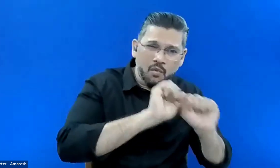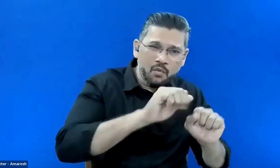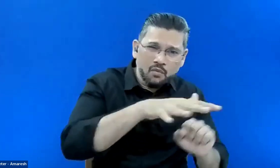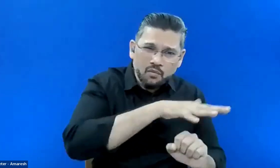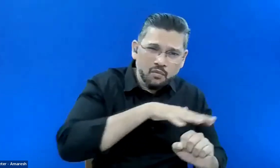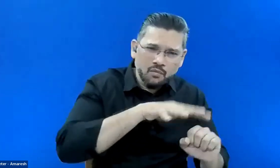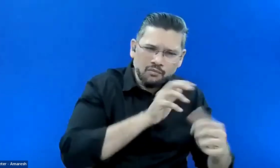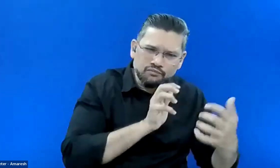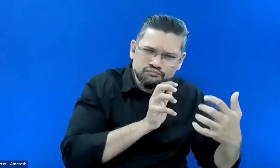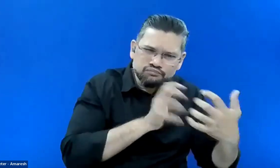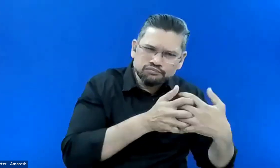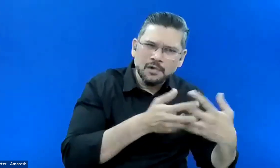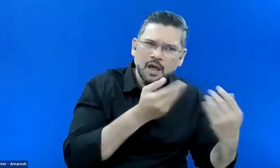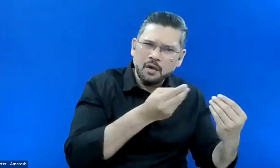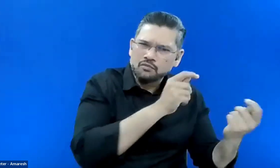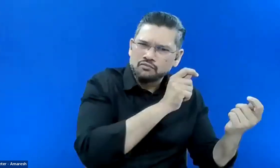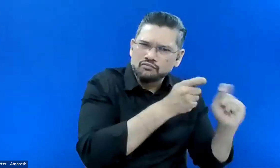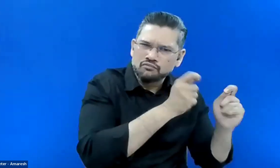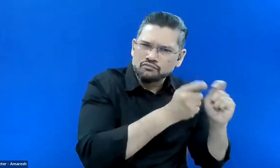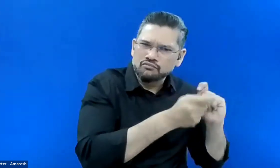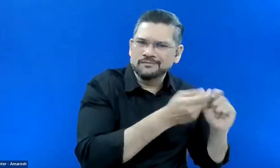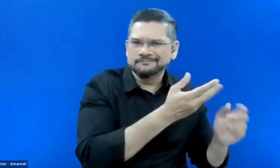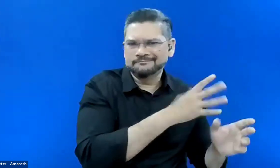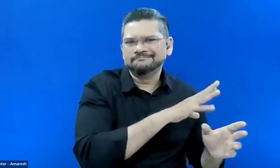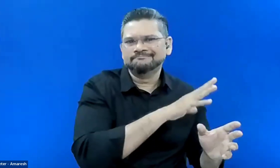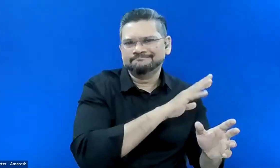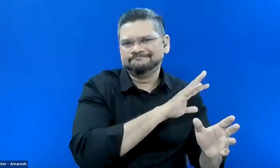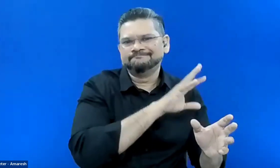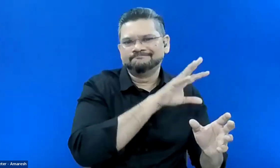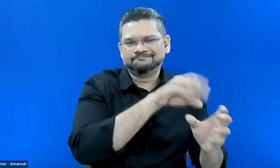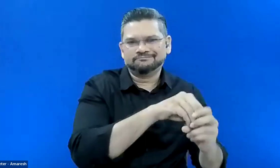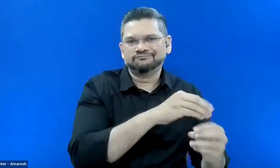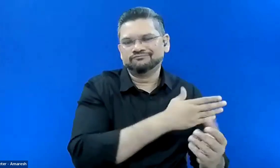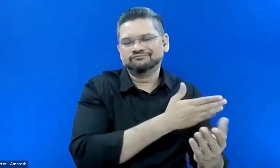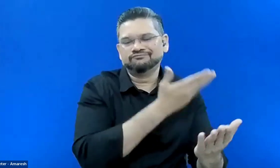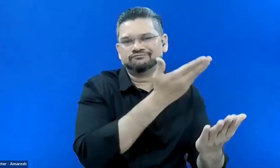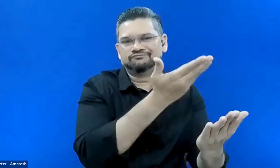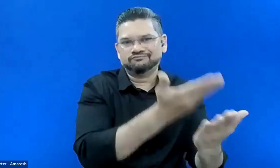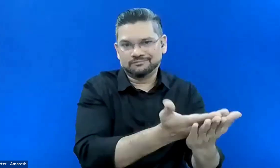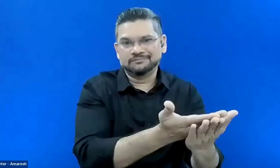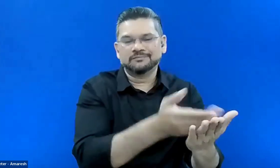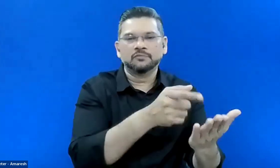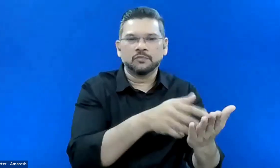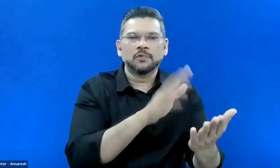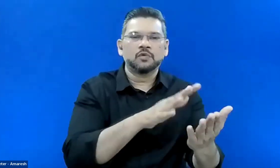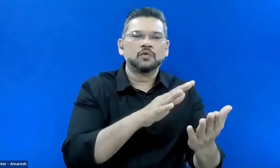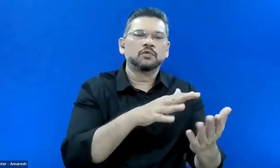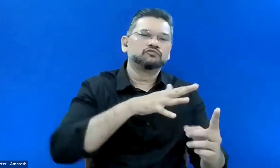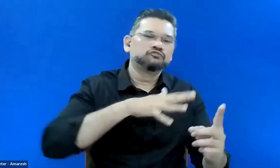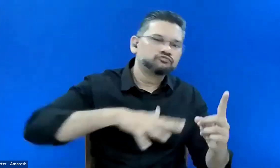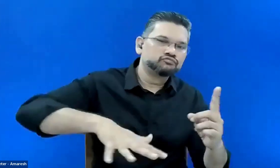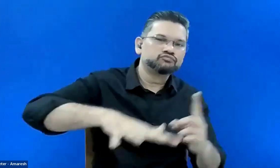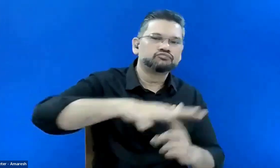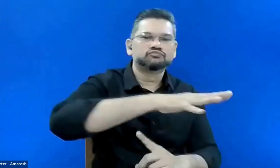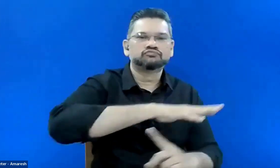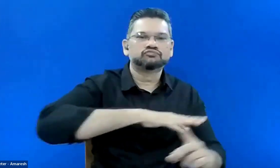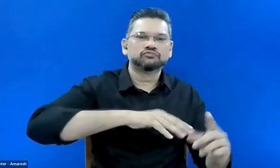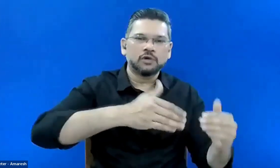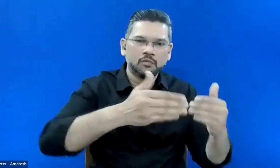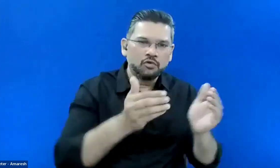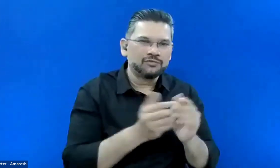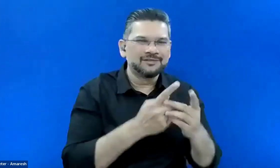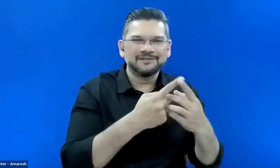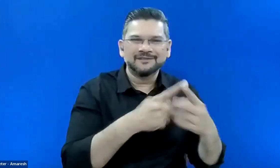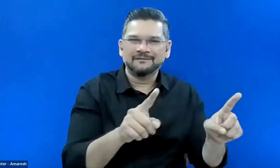actualize those practices, but within the context of the environment or the communities that will benefit from